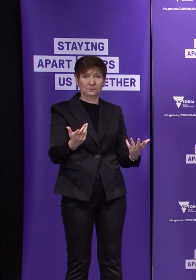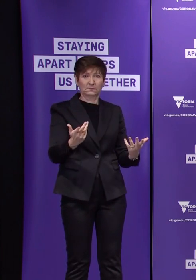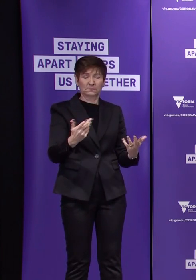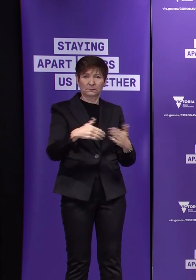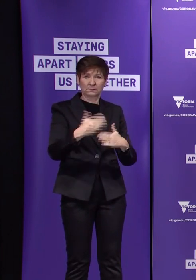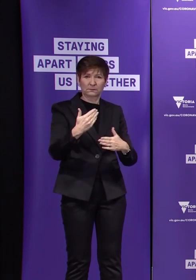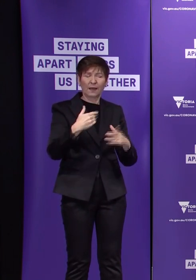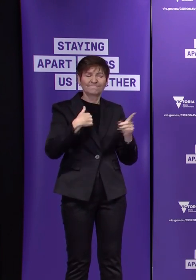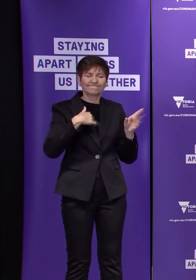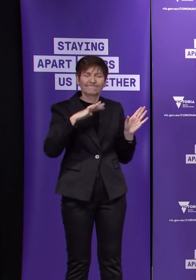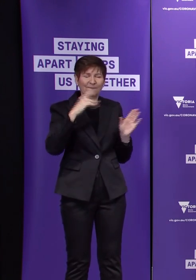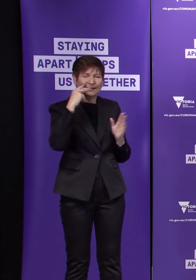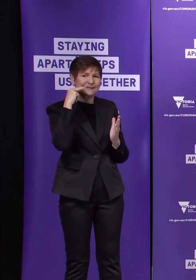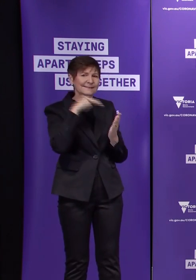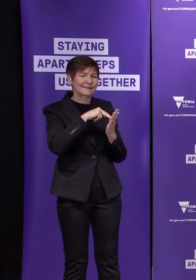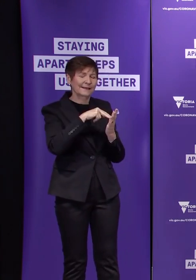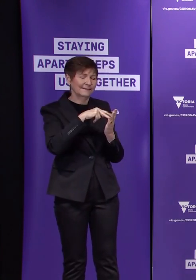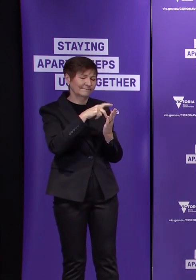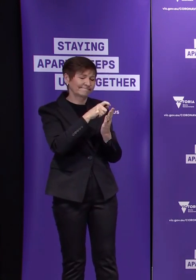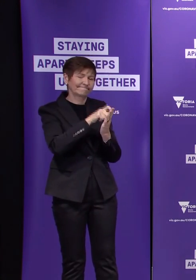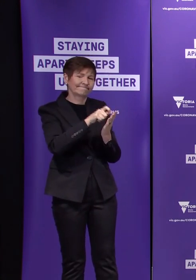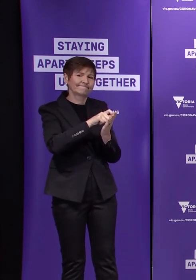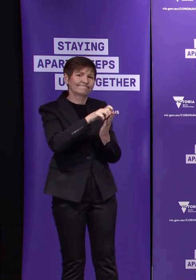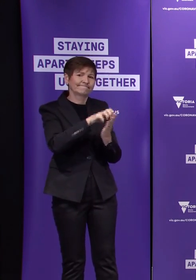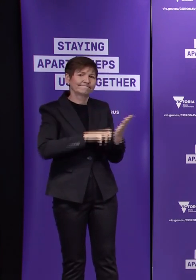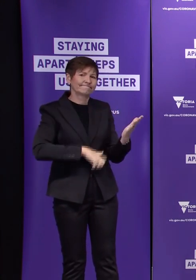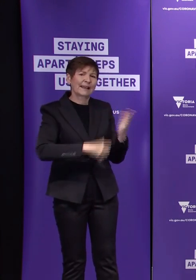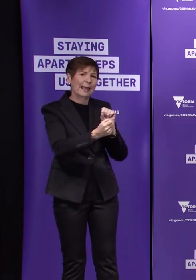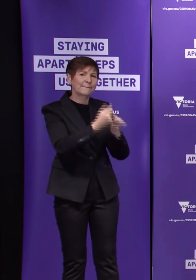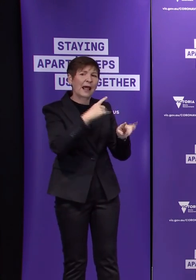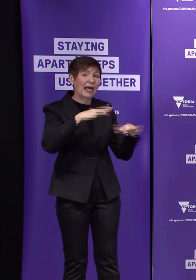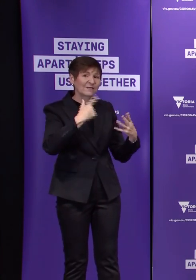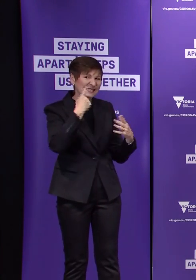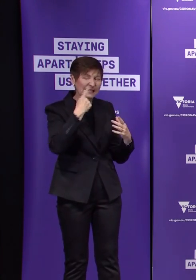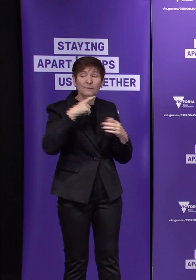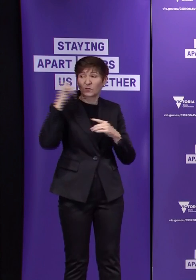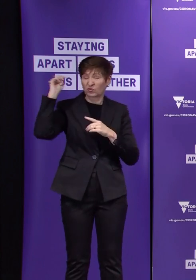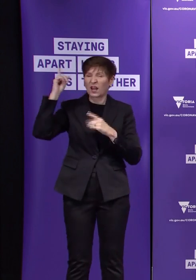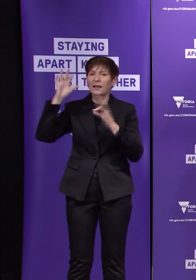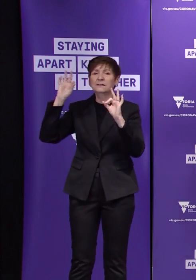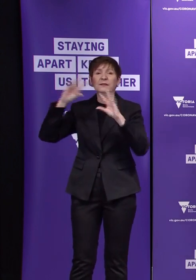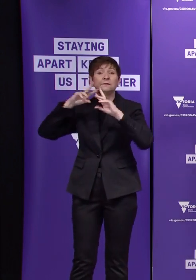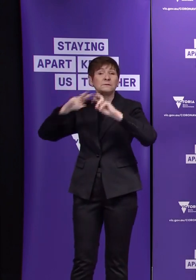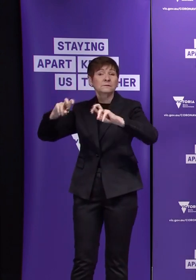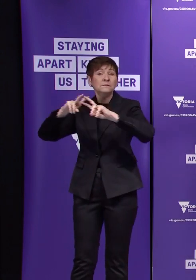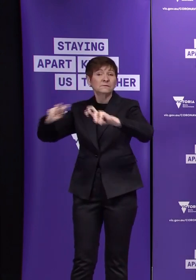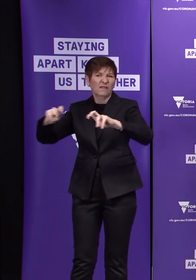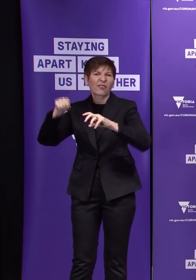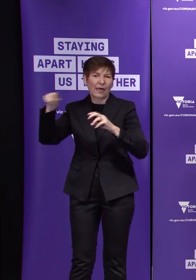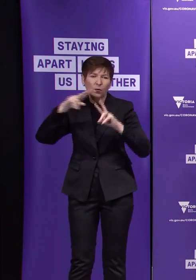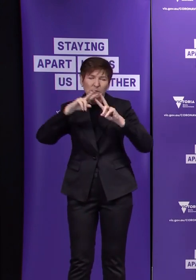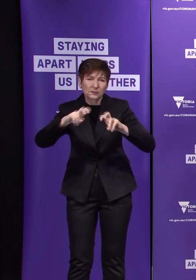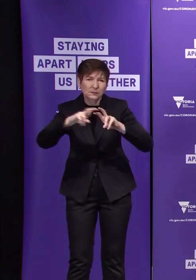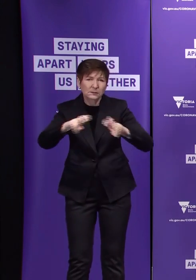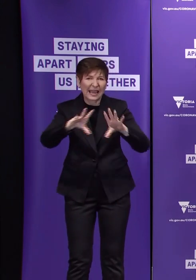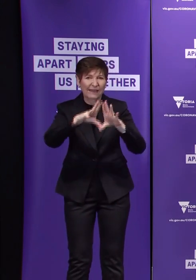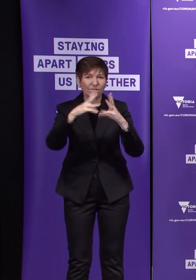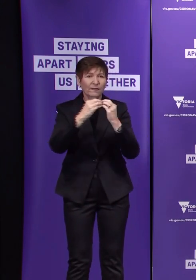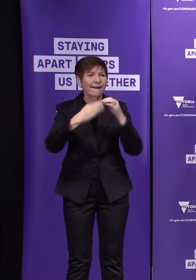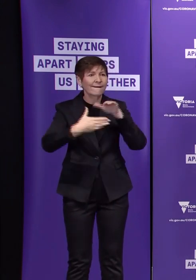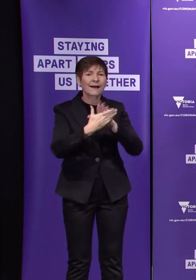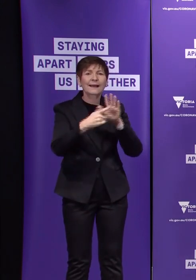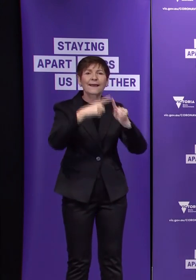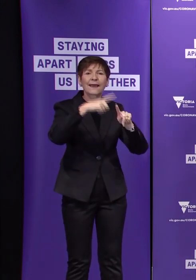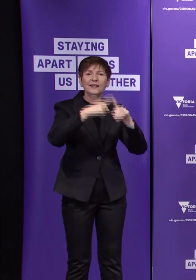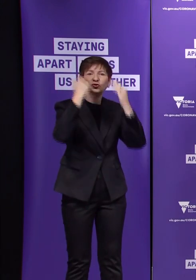as I said, the process that's kicked off today in earnest will definitely look at. It's exactly what it's set up to do. Sure. You